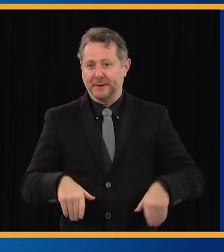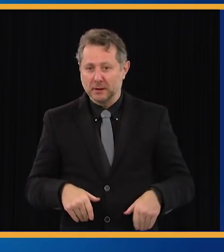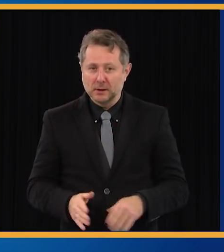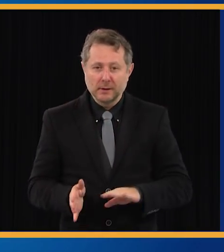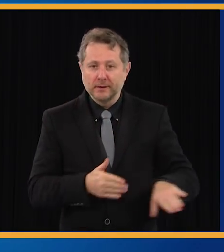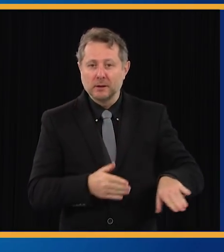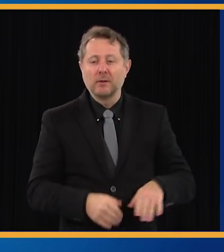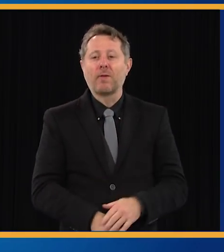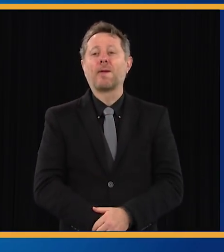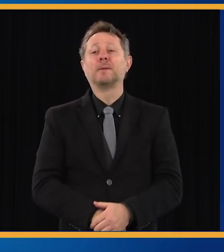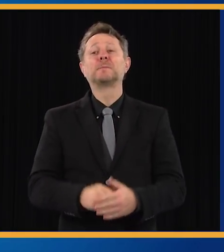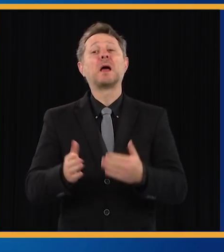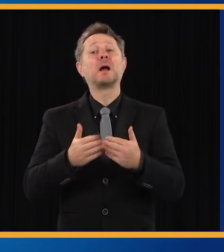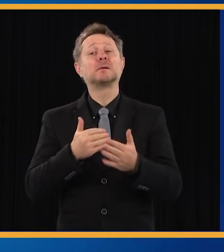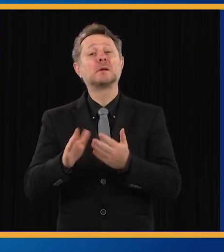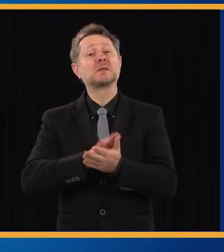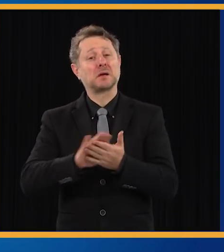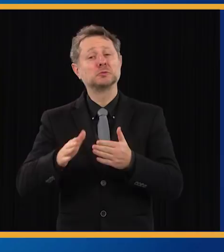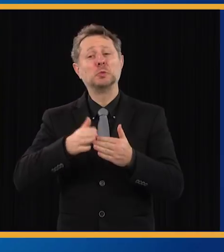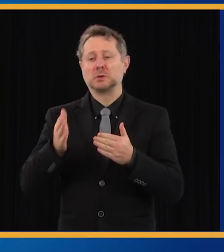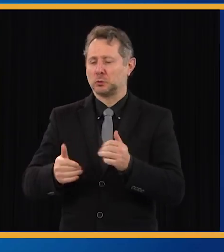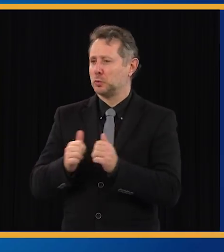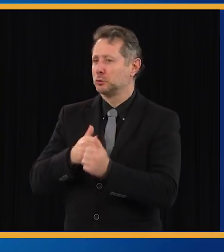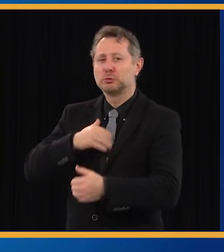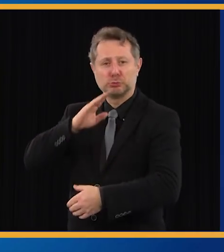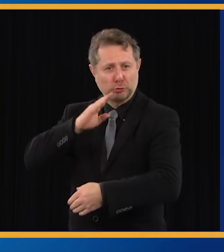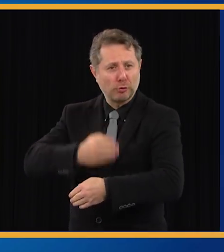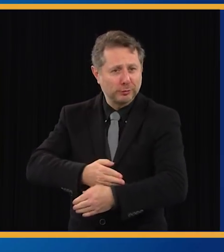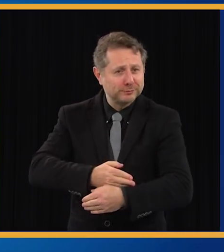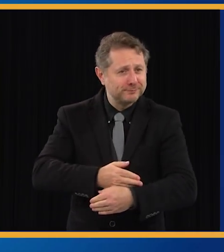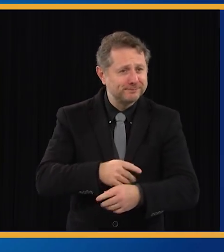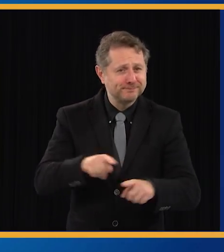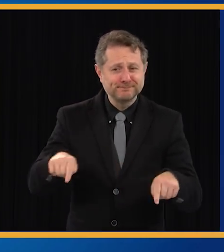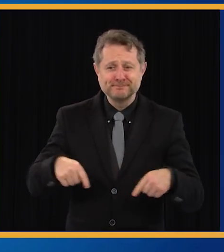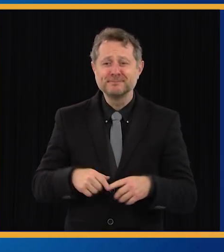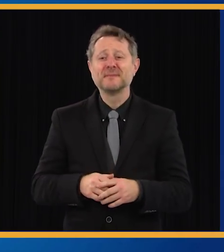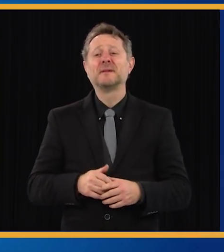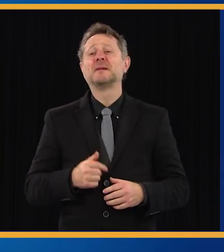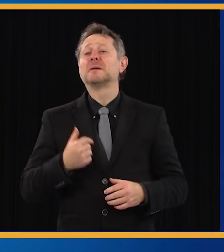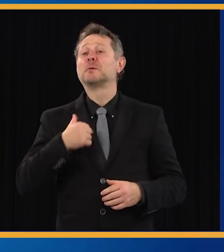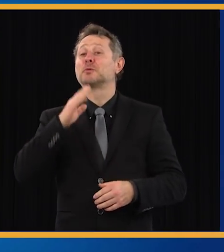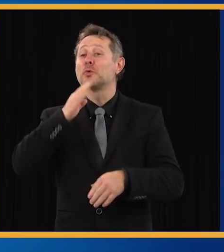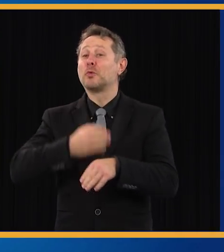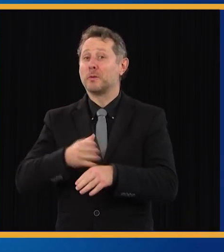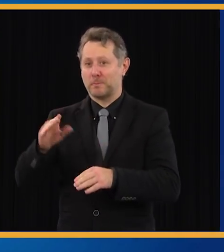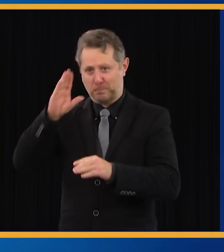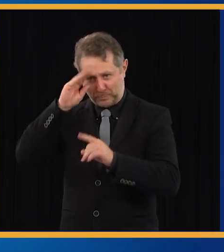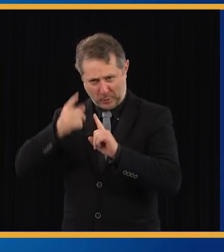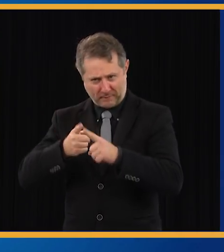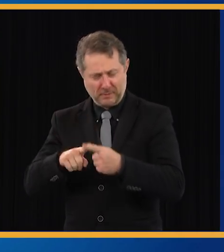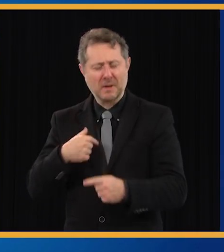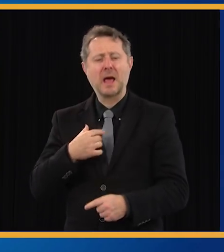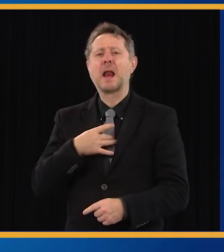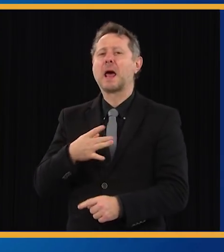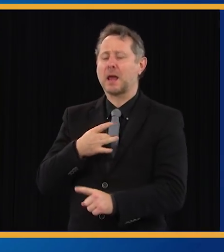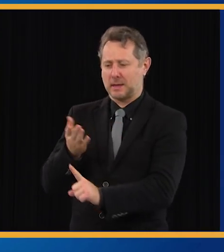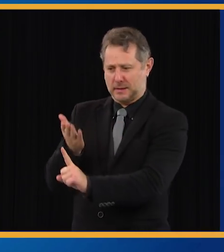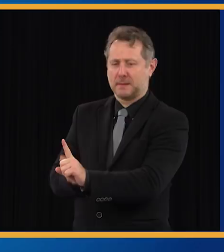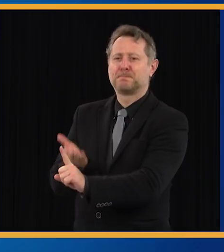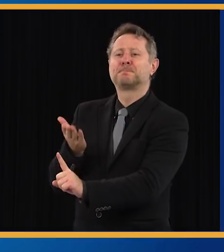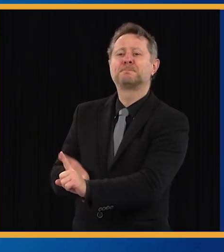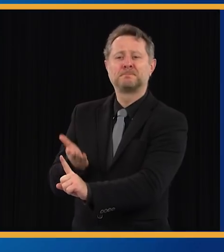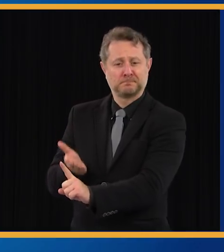Nice weekend with the girls. Boyfriend. I like the boyfriend, if anybody asks. Boyfriend is the part